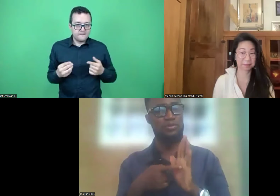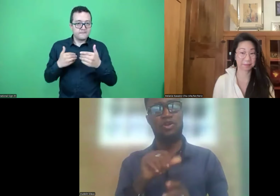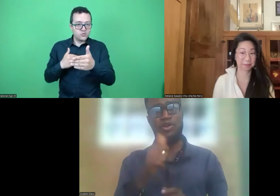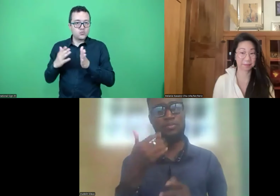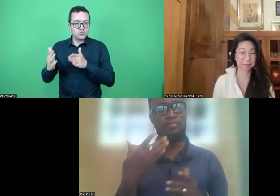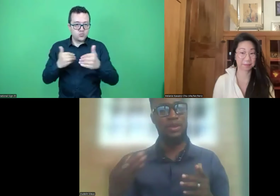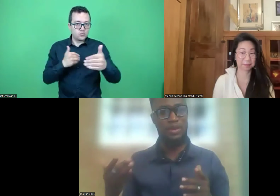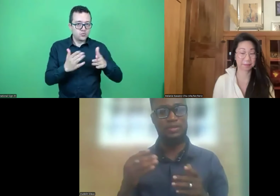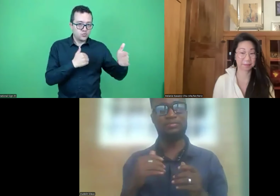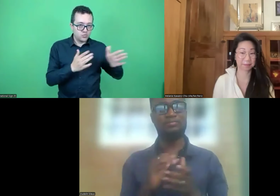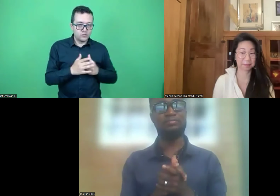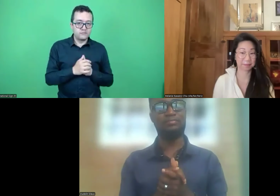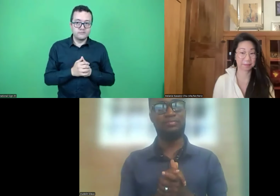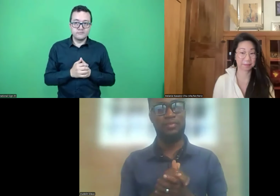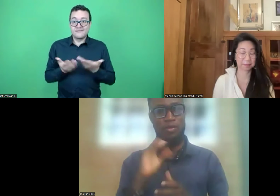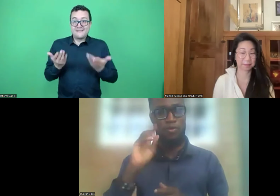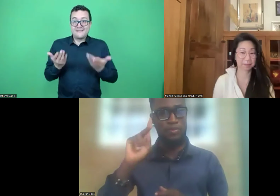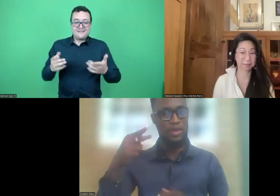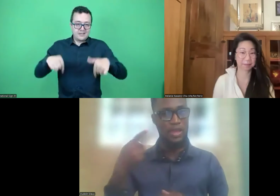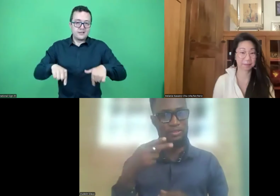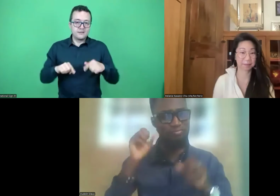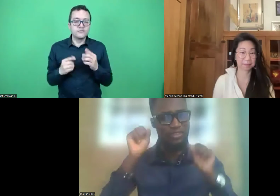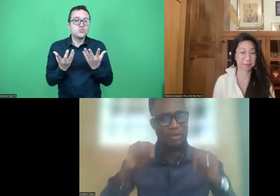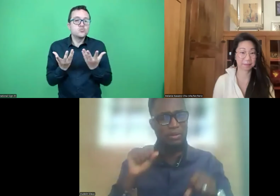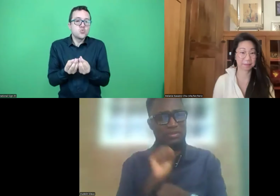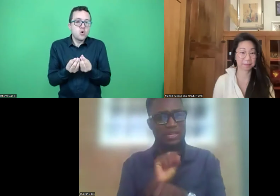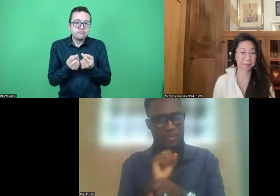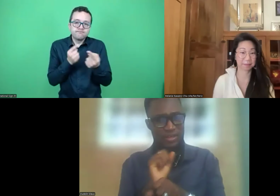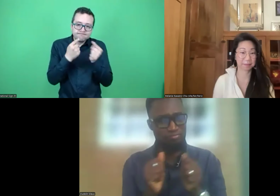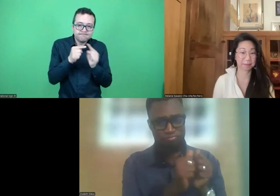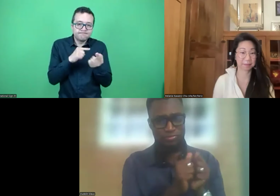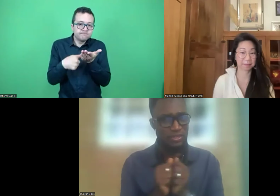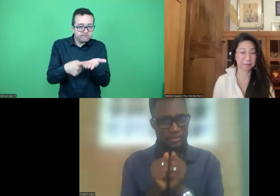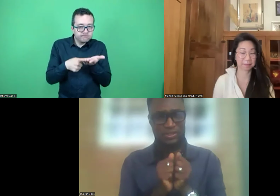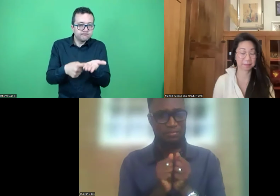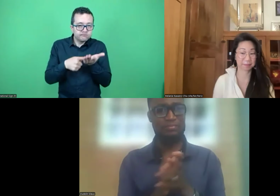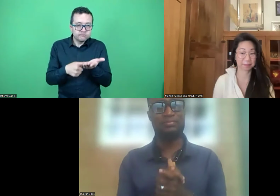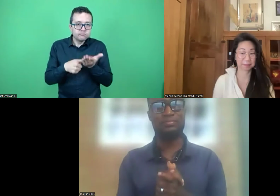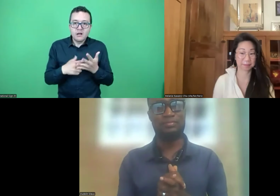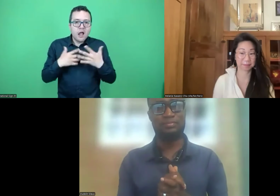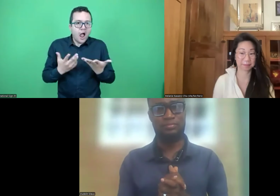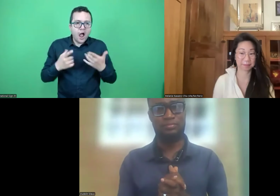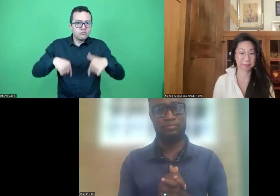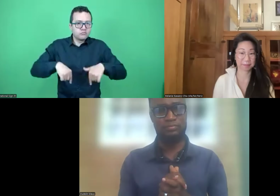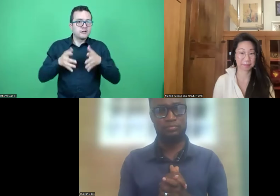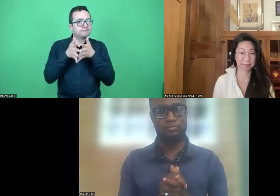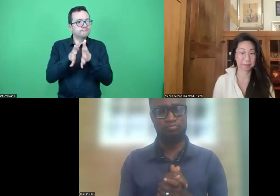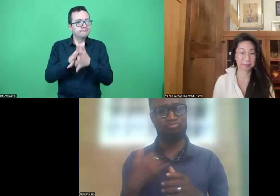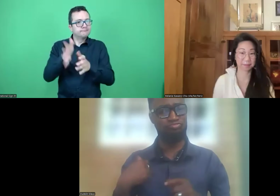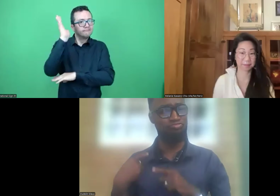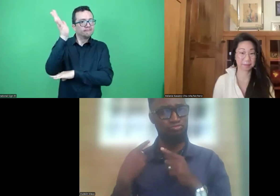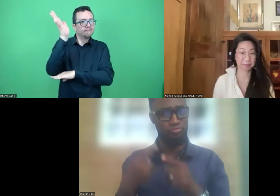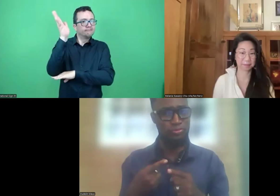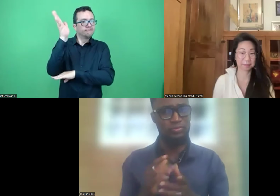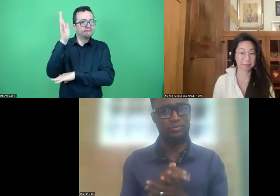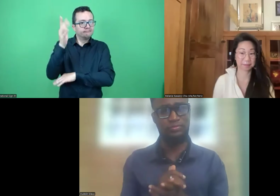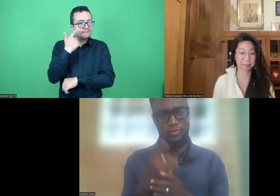to have a group discussion, an interactive discussion about what we just presented here, and also the documents, of